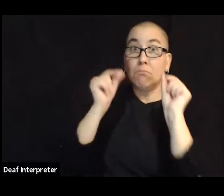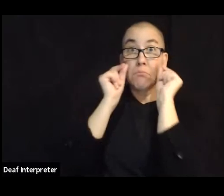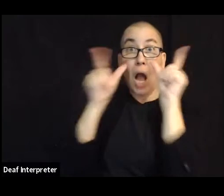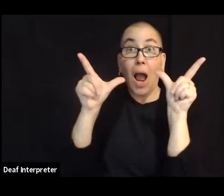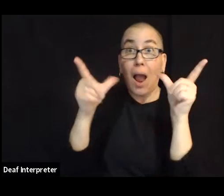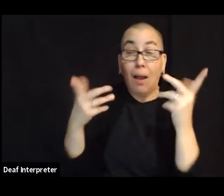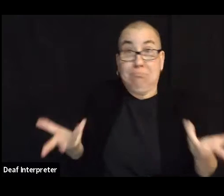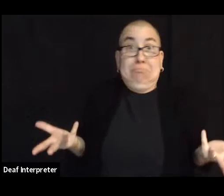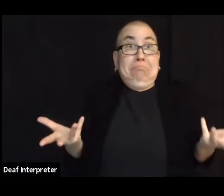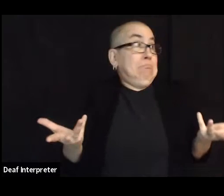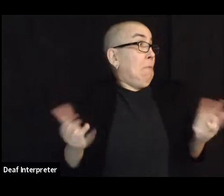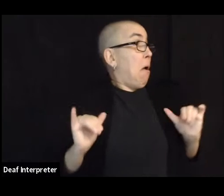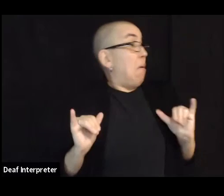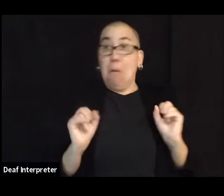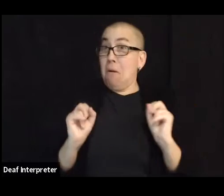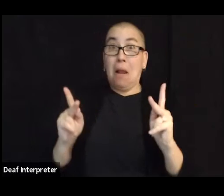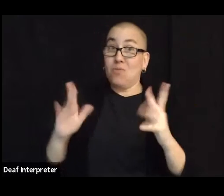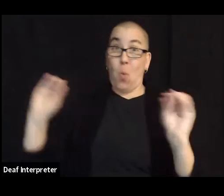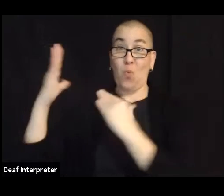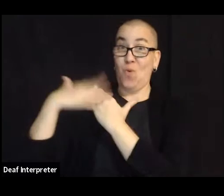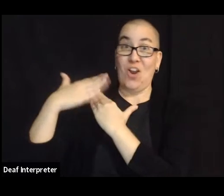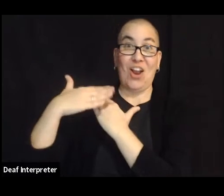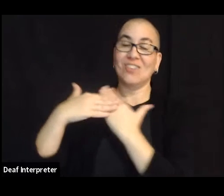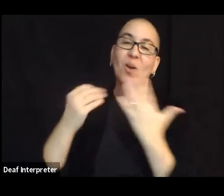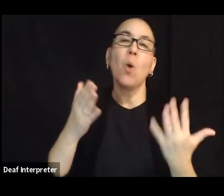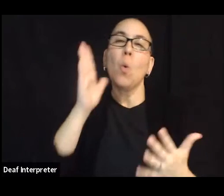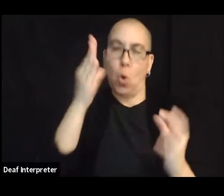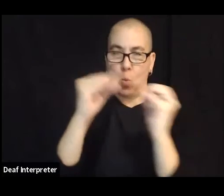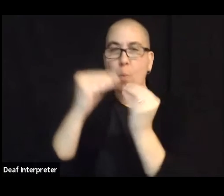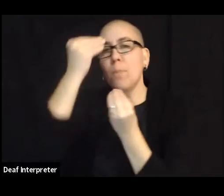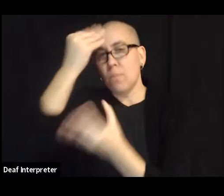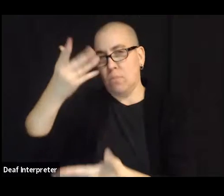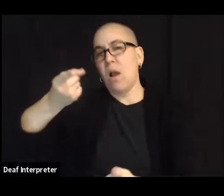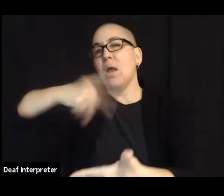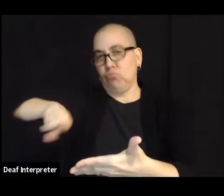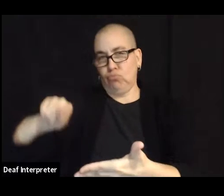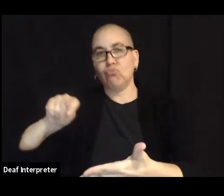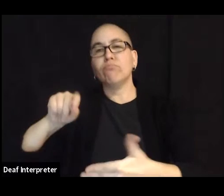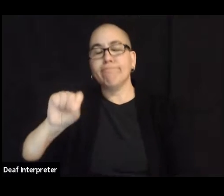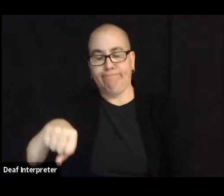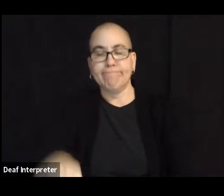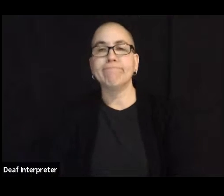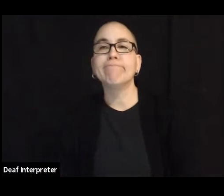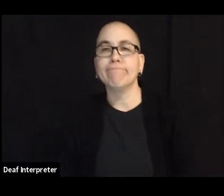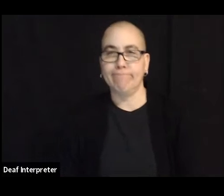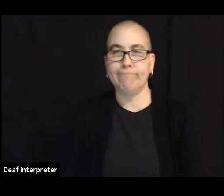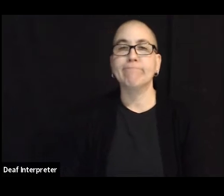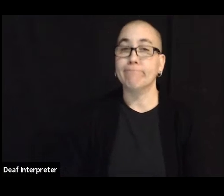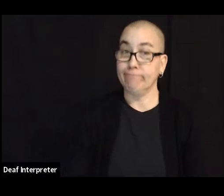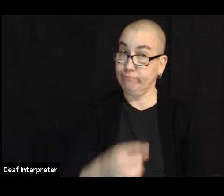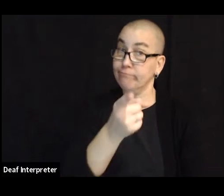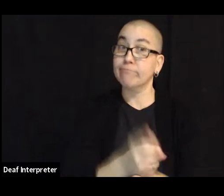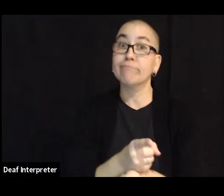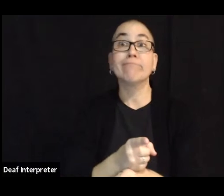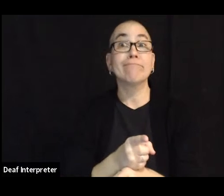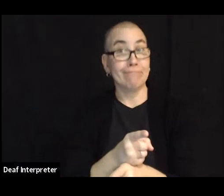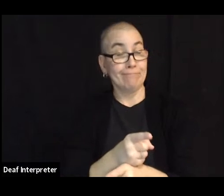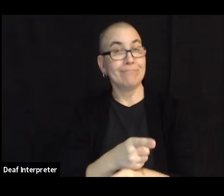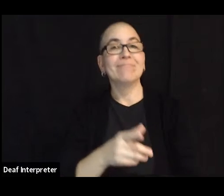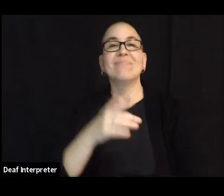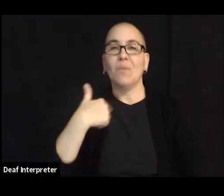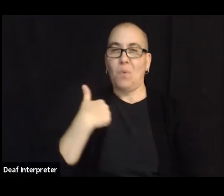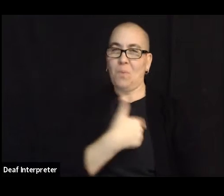of updated allocation information. But typically, you're right, we would hear on Tuesdays. And as for the number